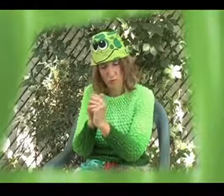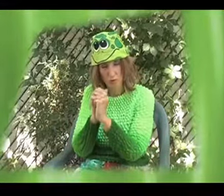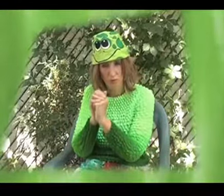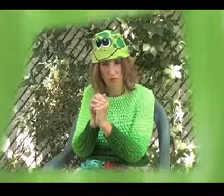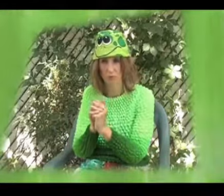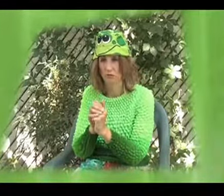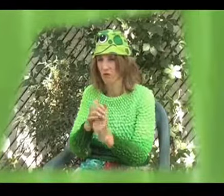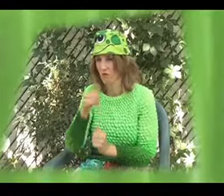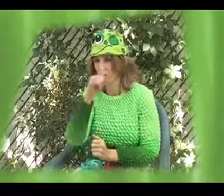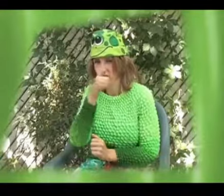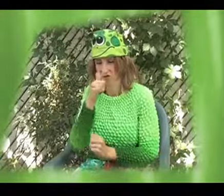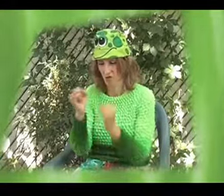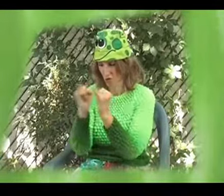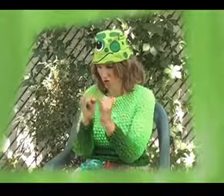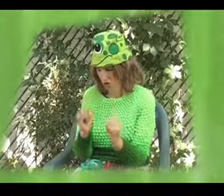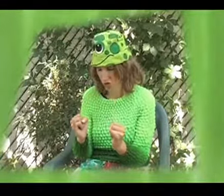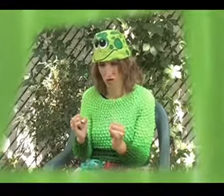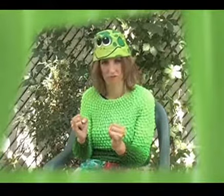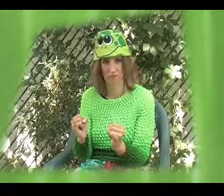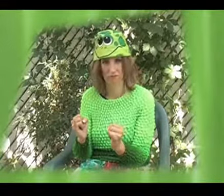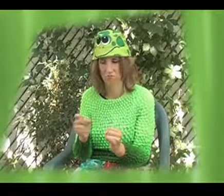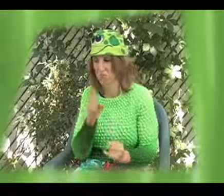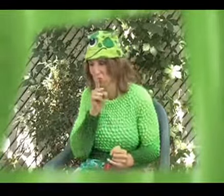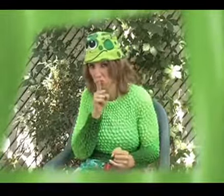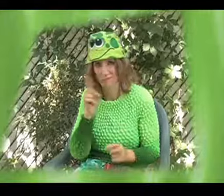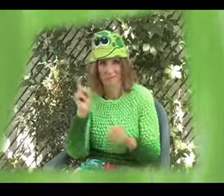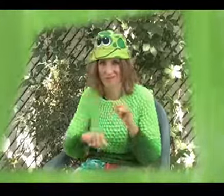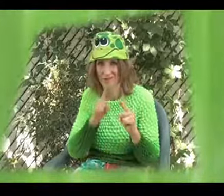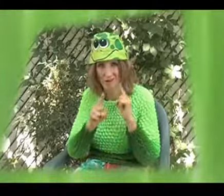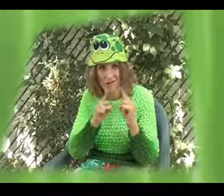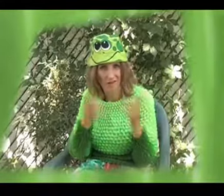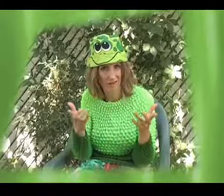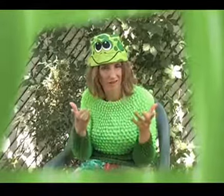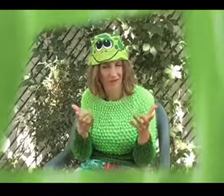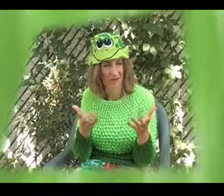and worship foolish idols that can't speak.